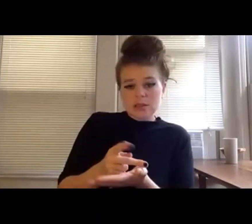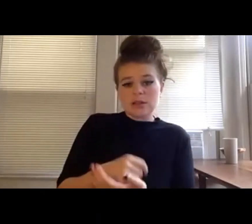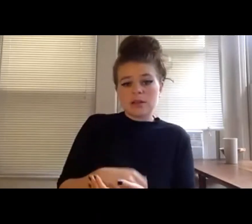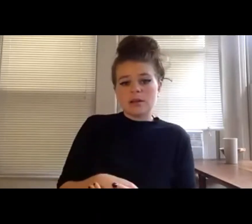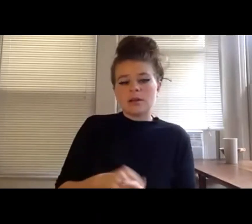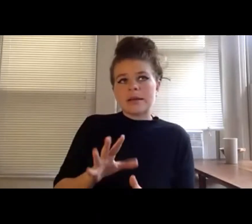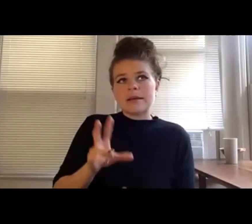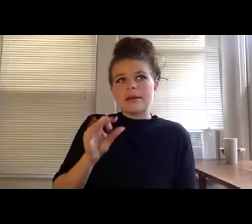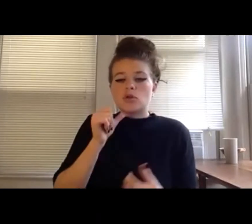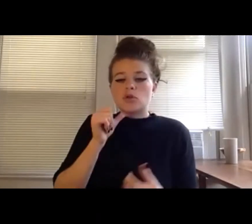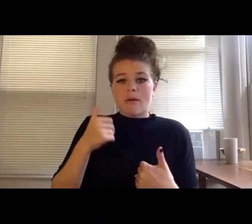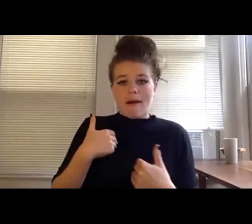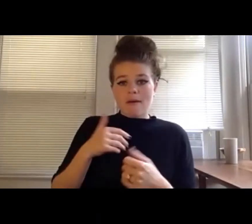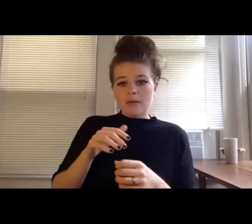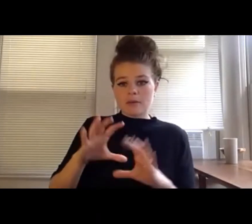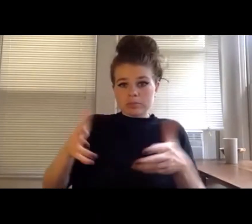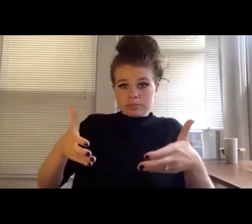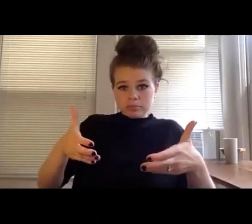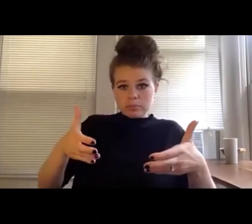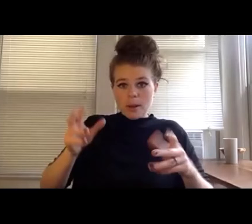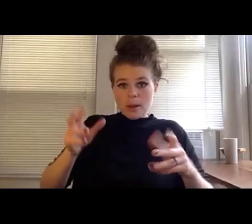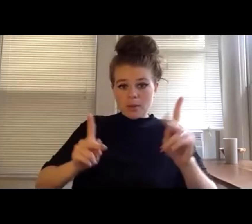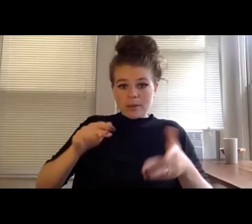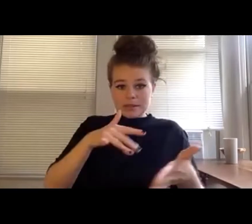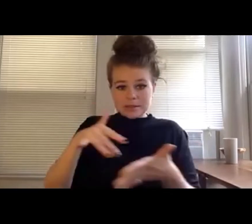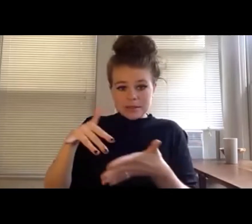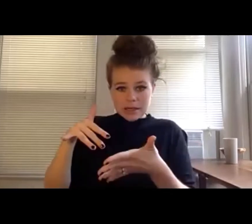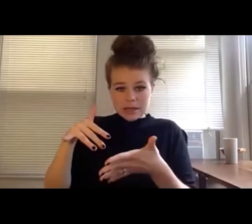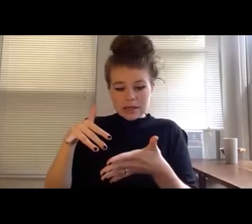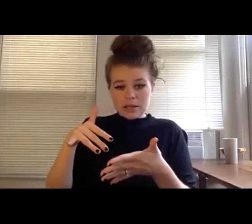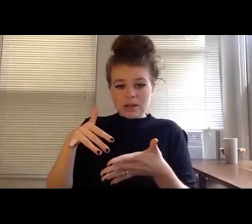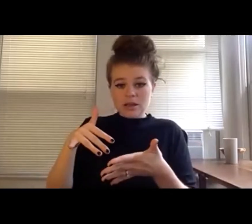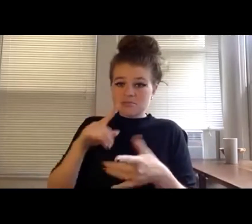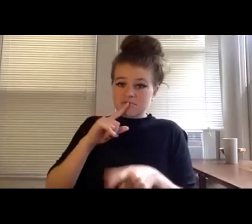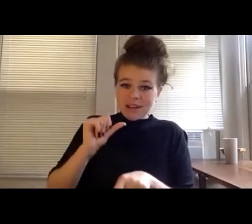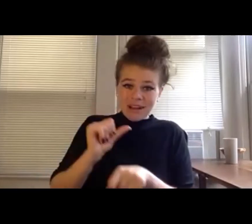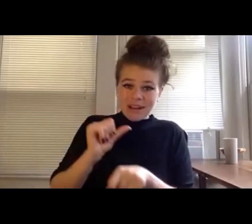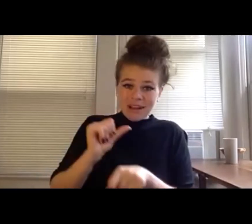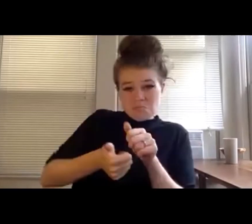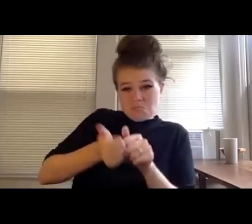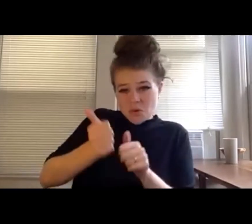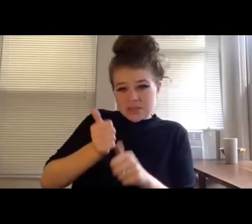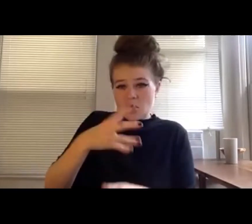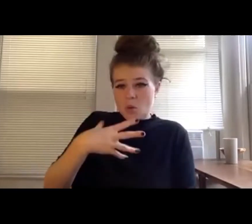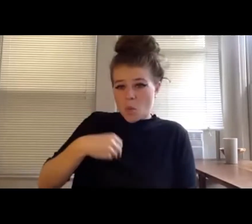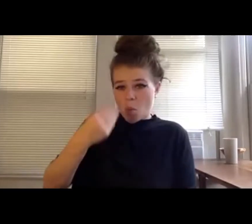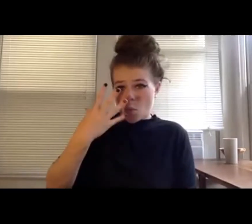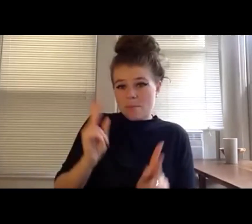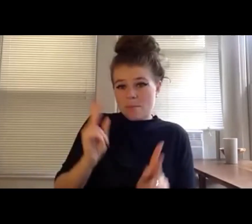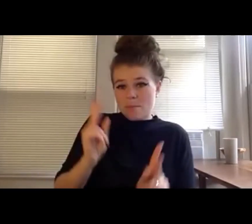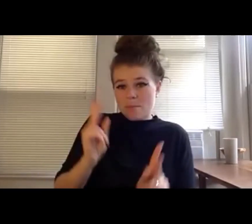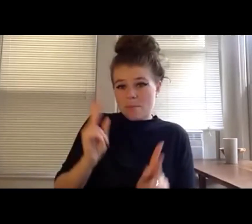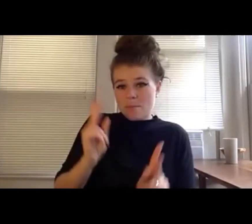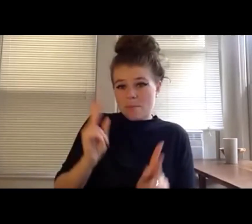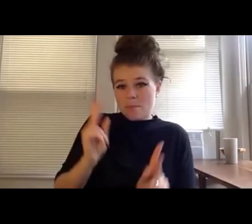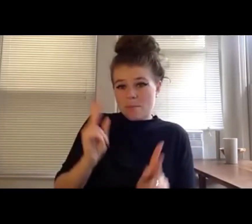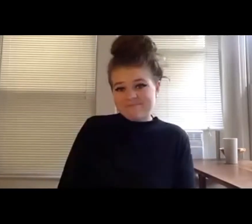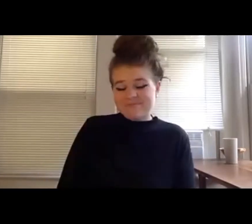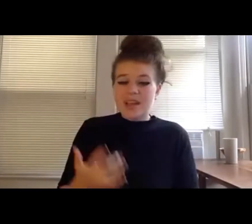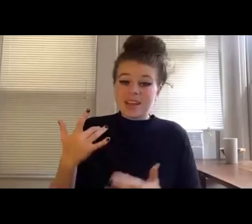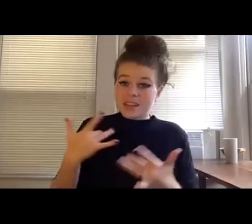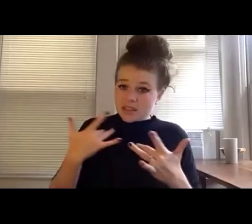the population that they study, they actually are predominantly white people. And the concern is